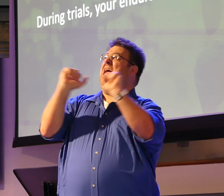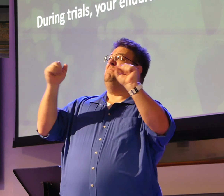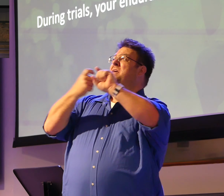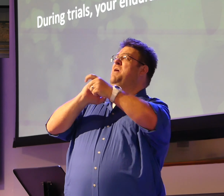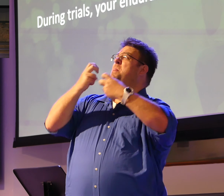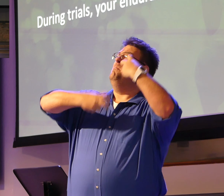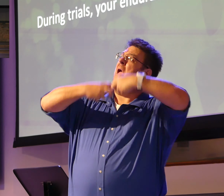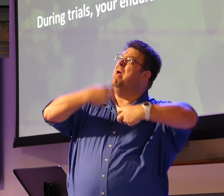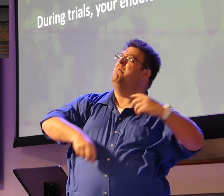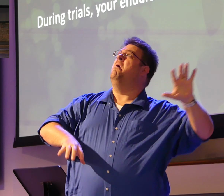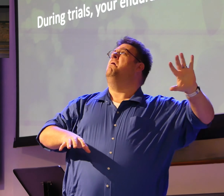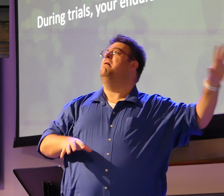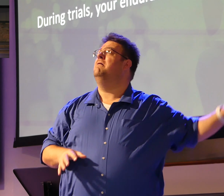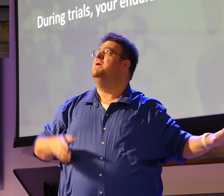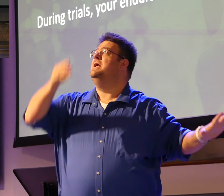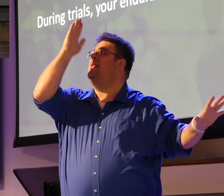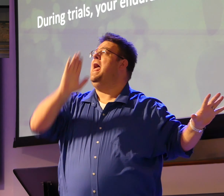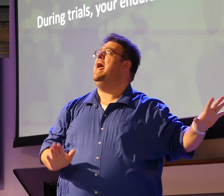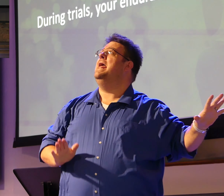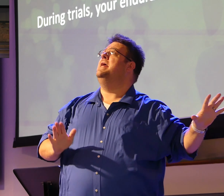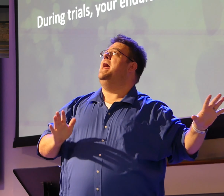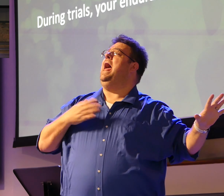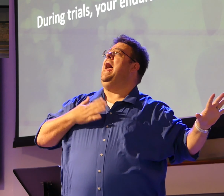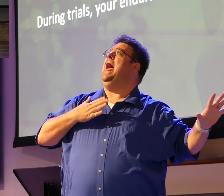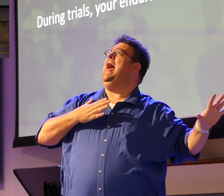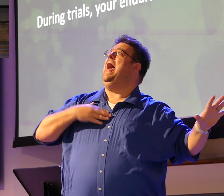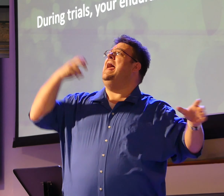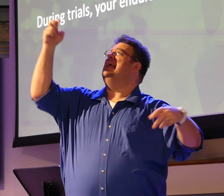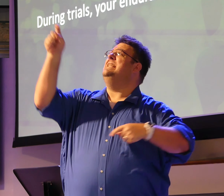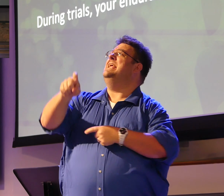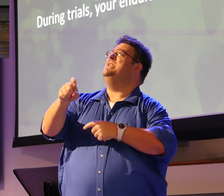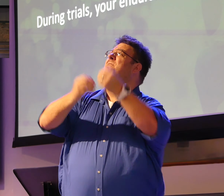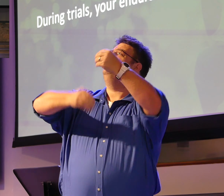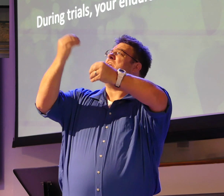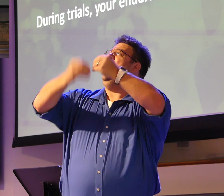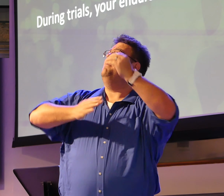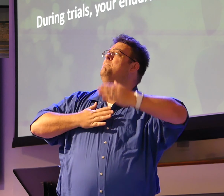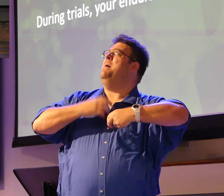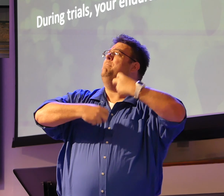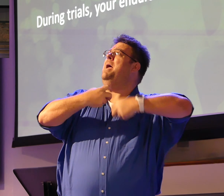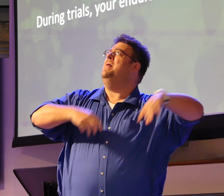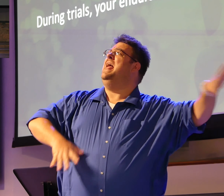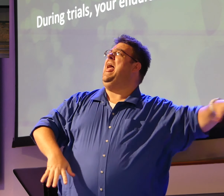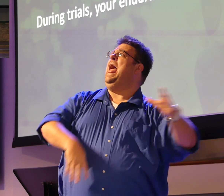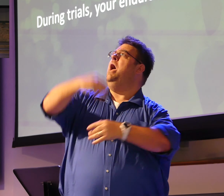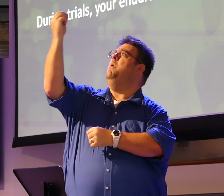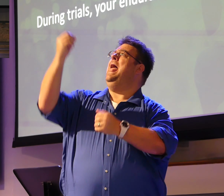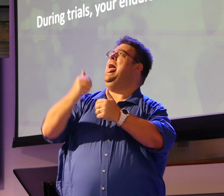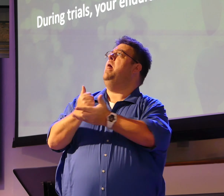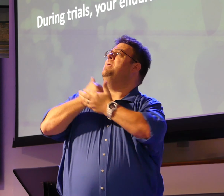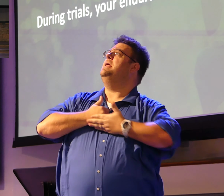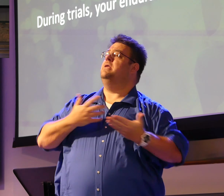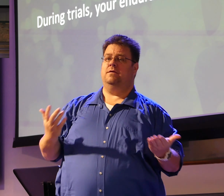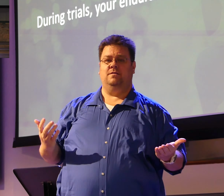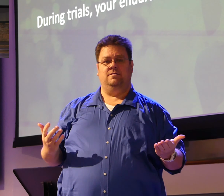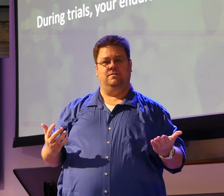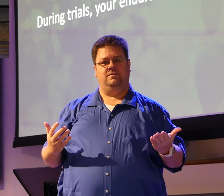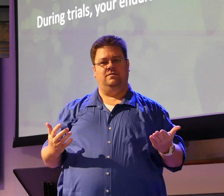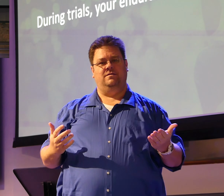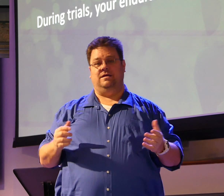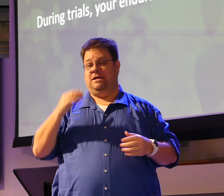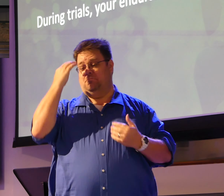god deliver me from this problem god i god i i need you to bail me out get me out of this god